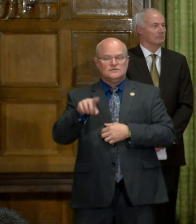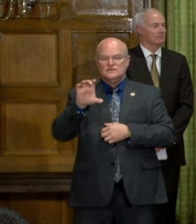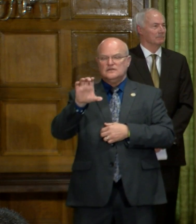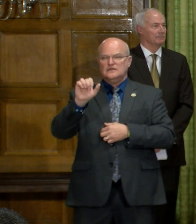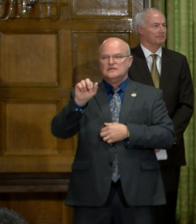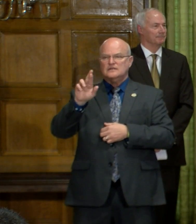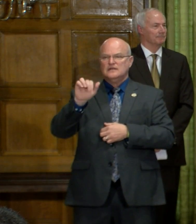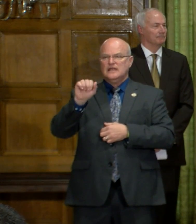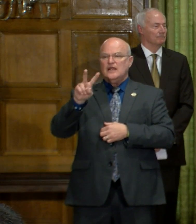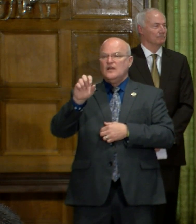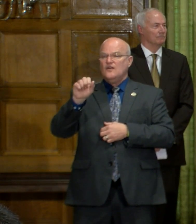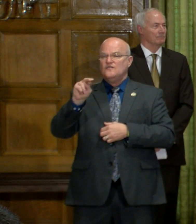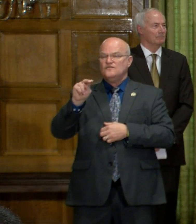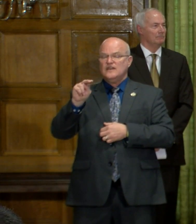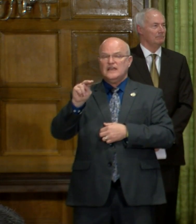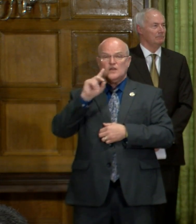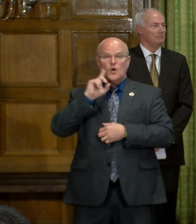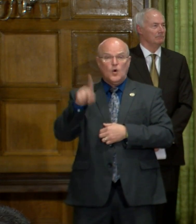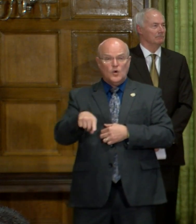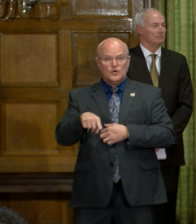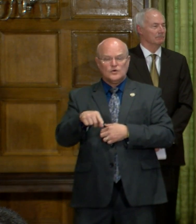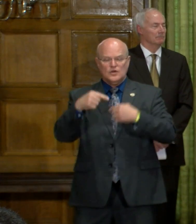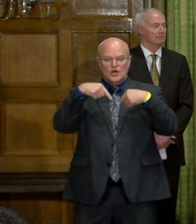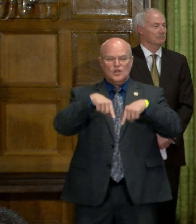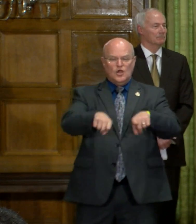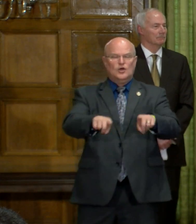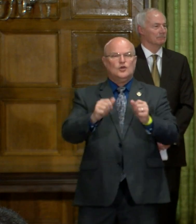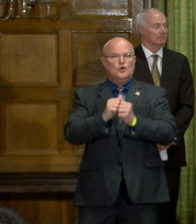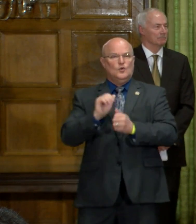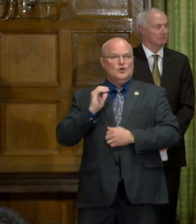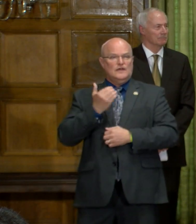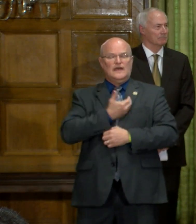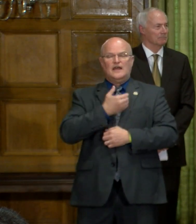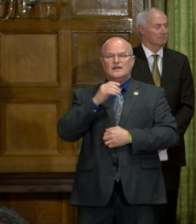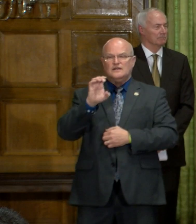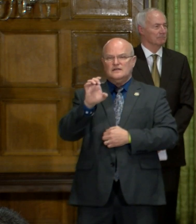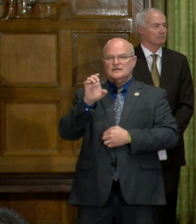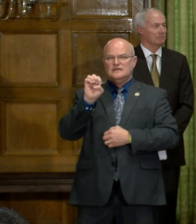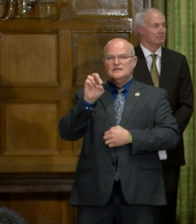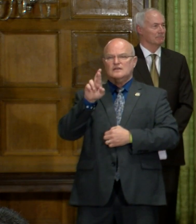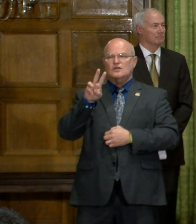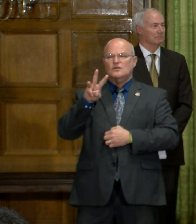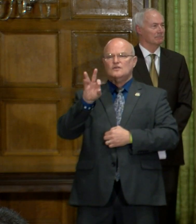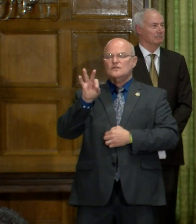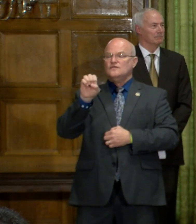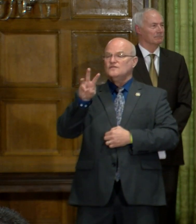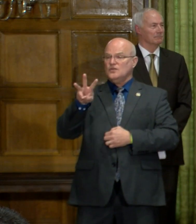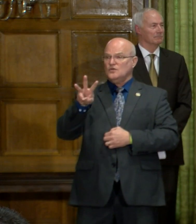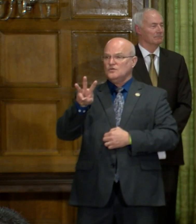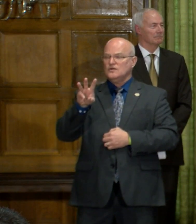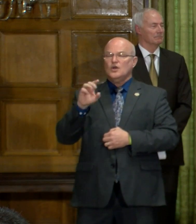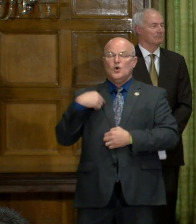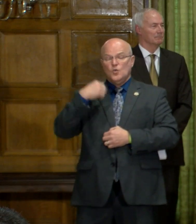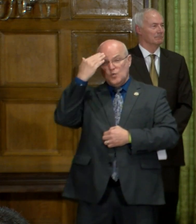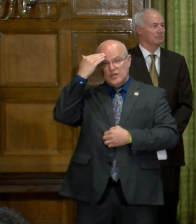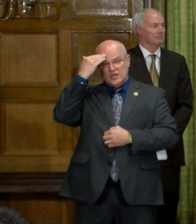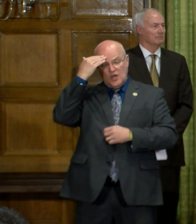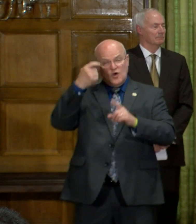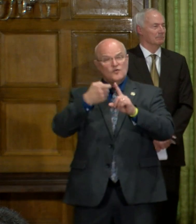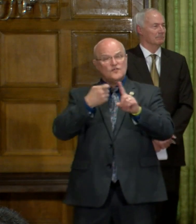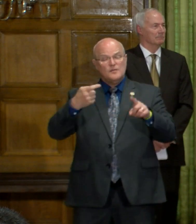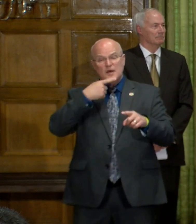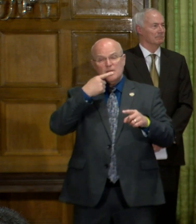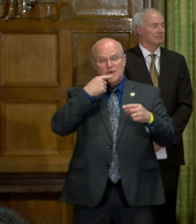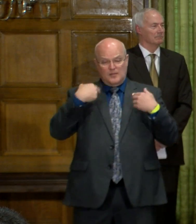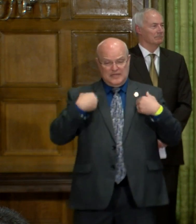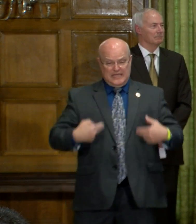caravanning executive order alongside our curfews and things of that nature. We know from a public safety and a